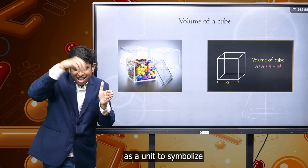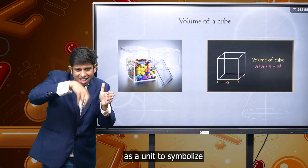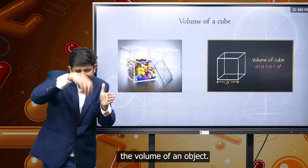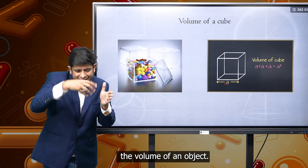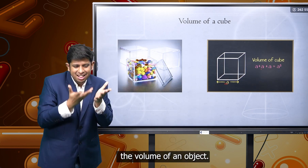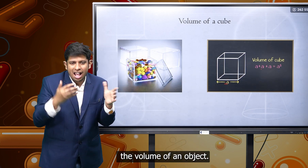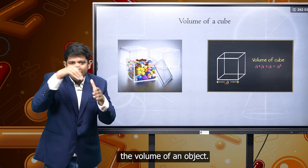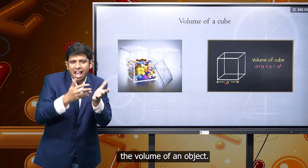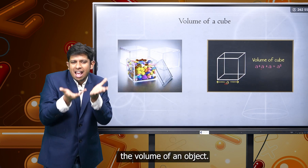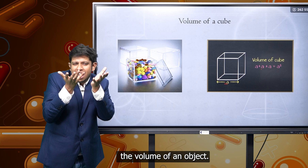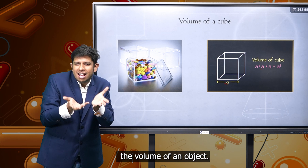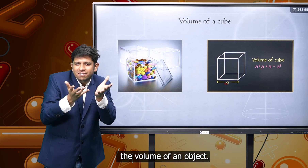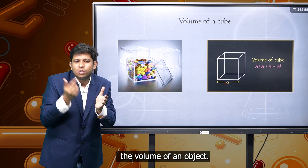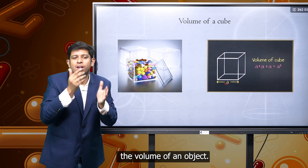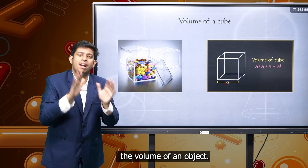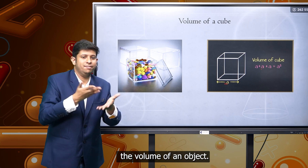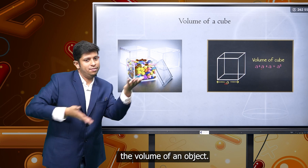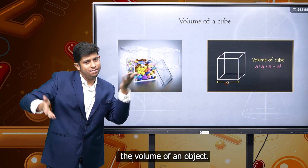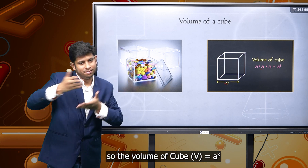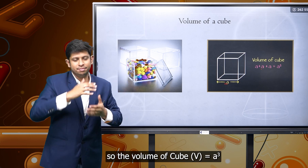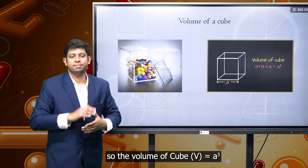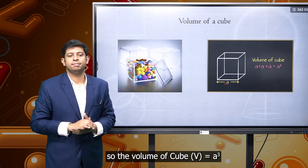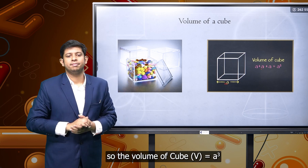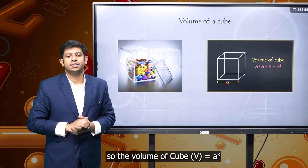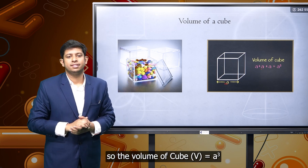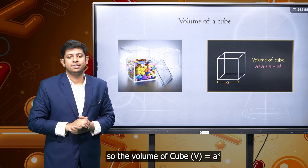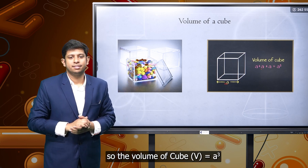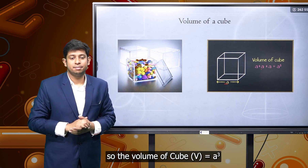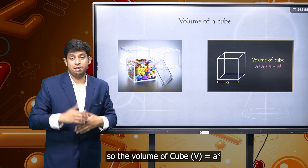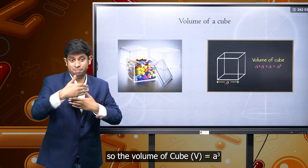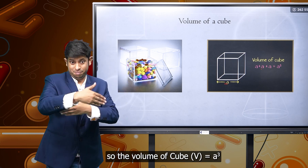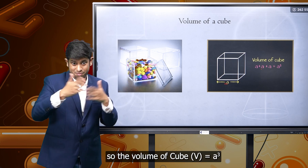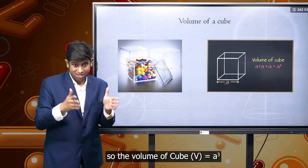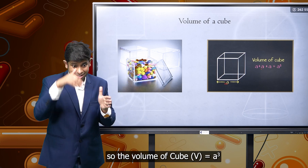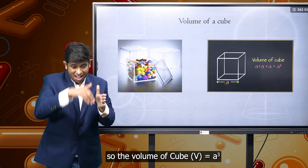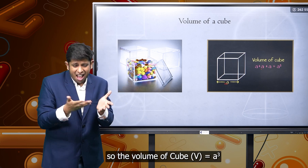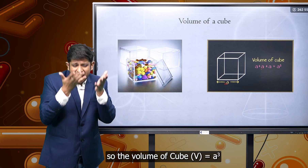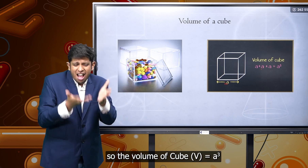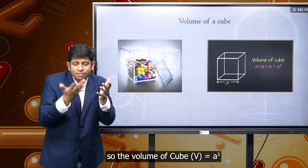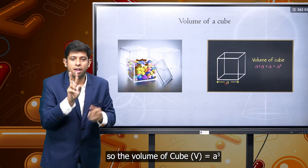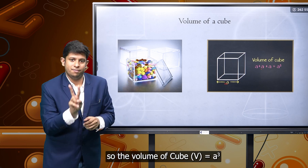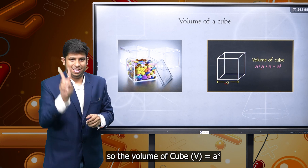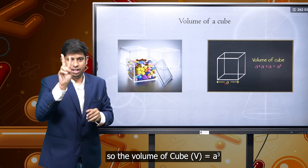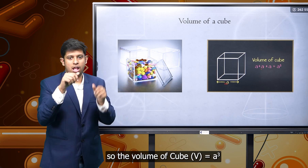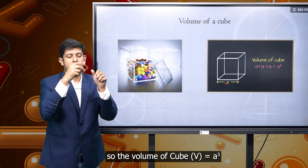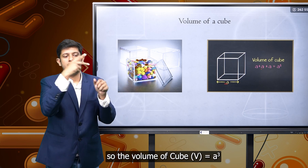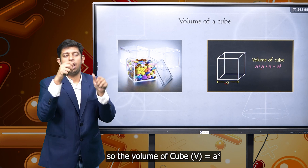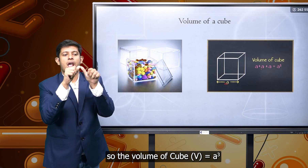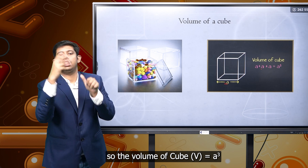the volume of an object. So, the volume of the cube V is equal to A cube.